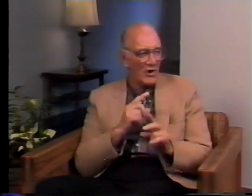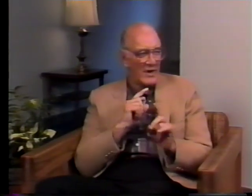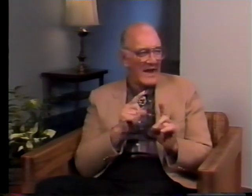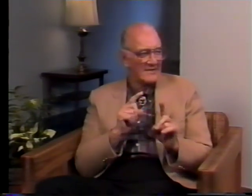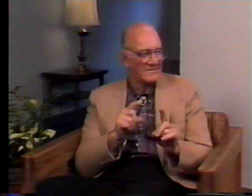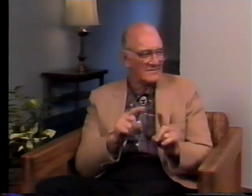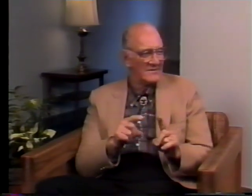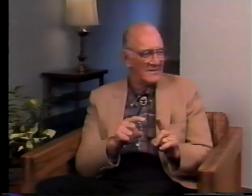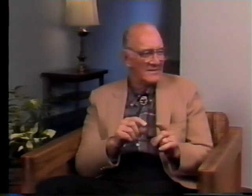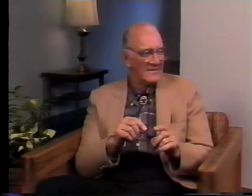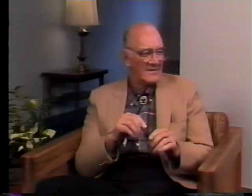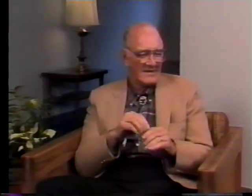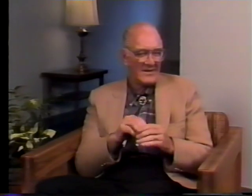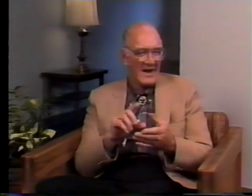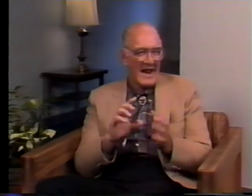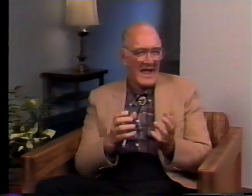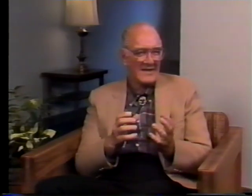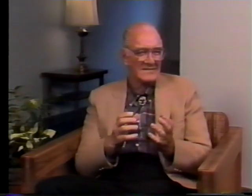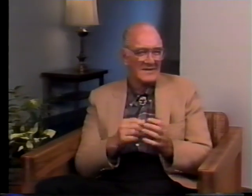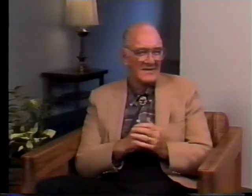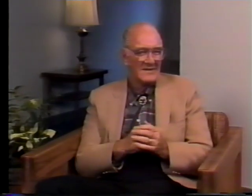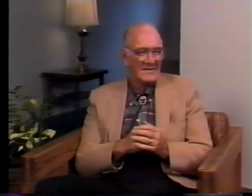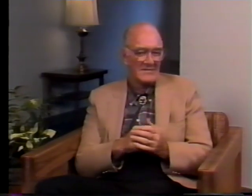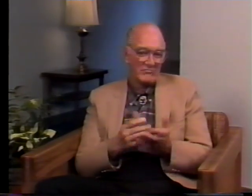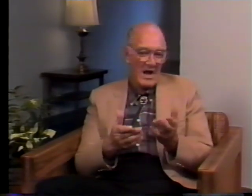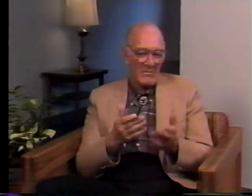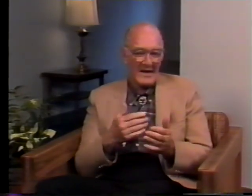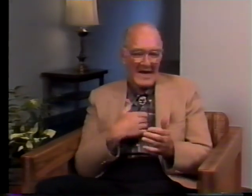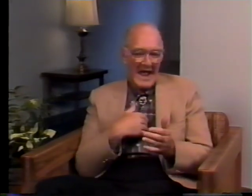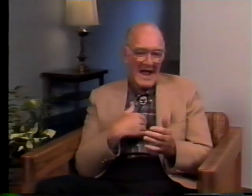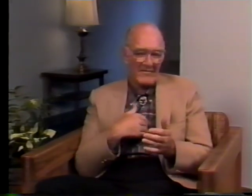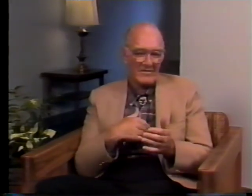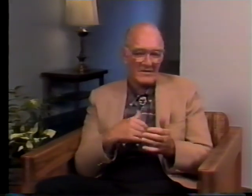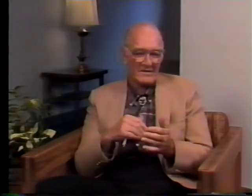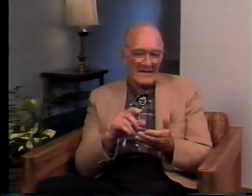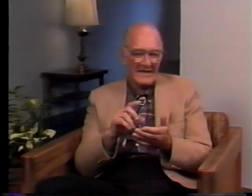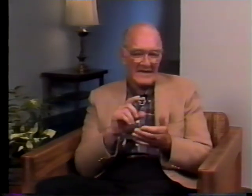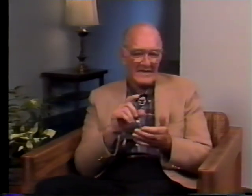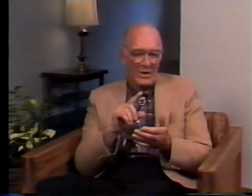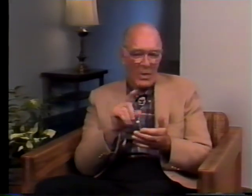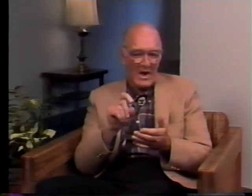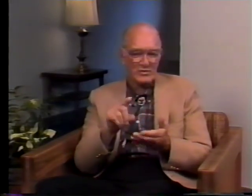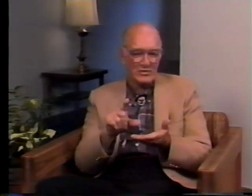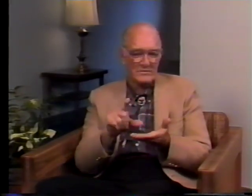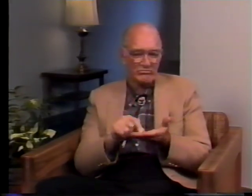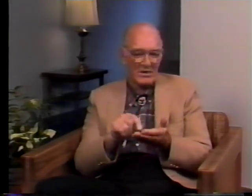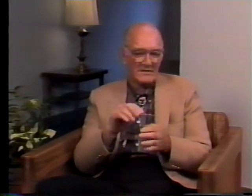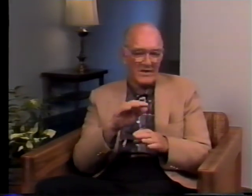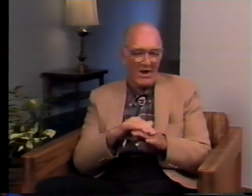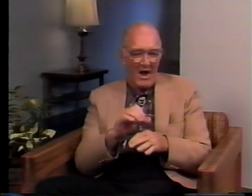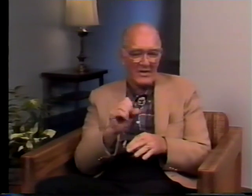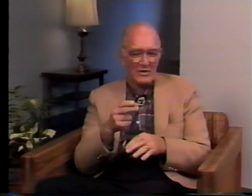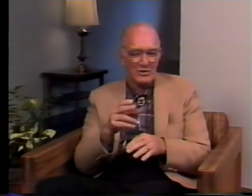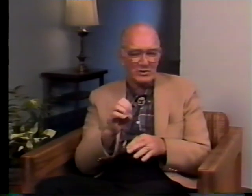short answers in the class, probably to have the questions printed on the